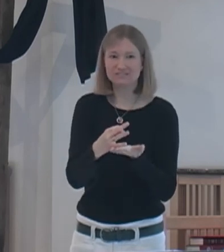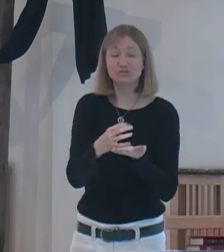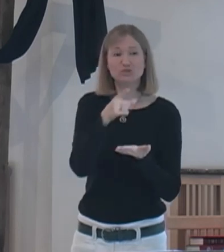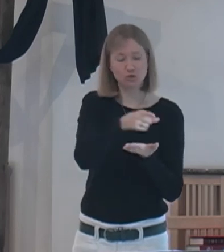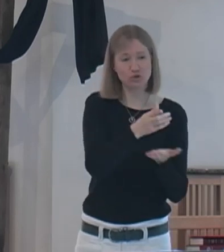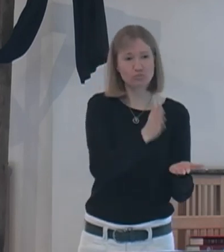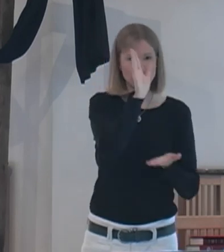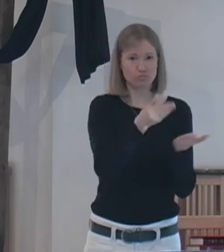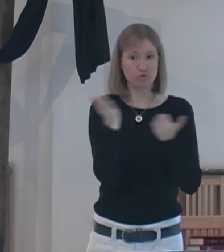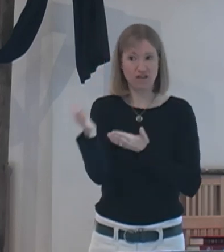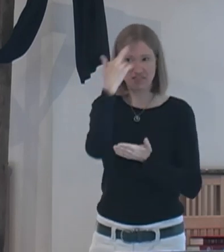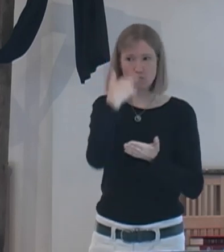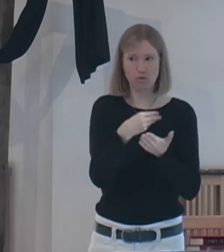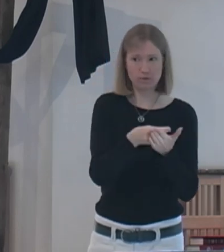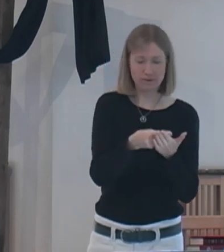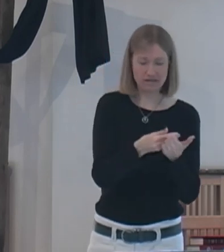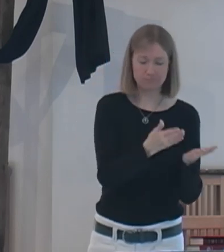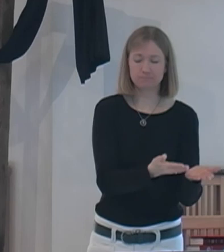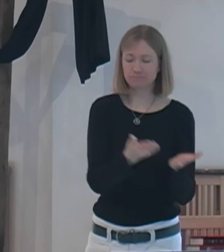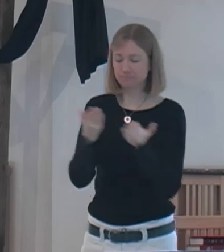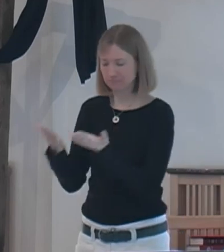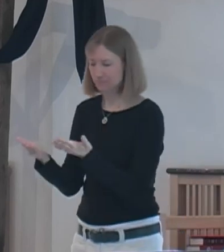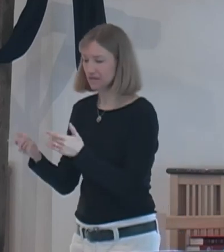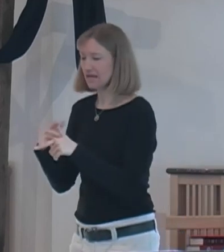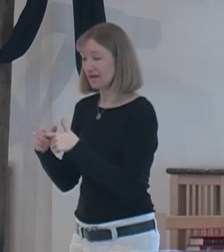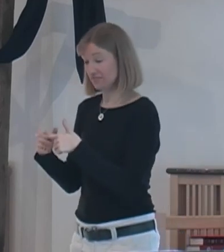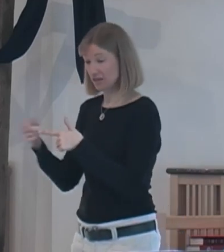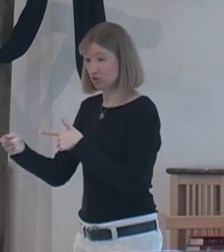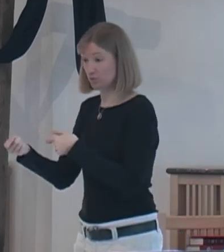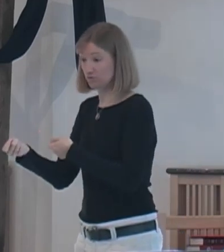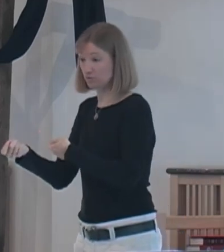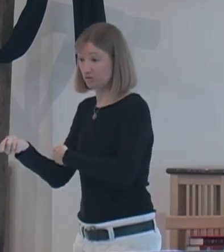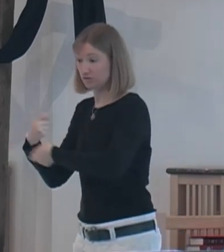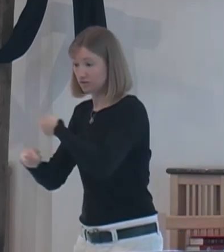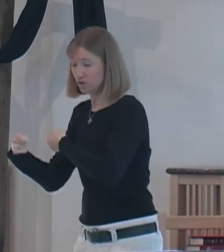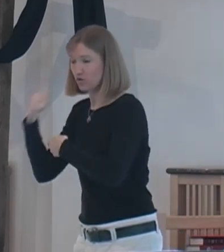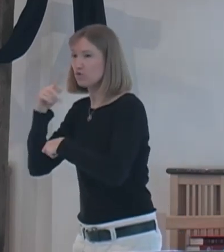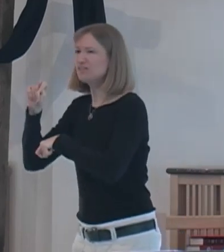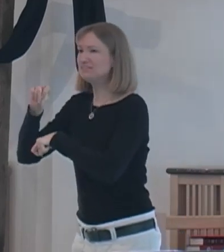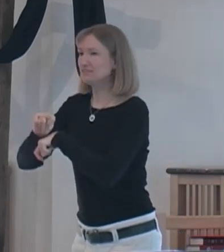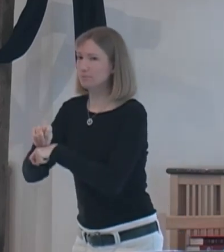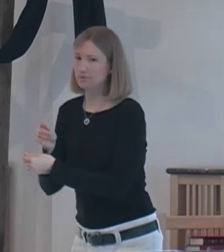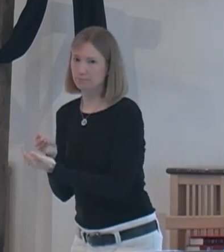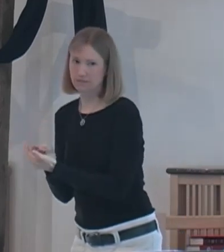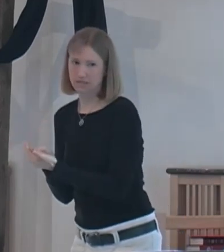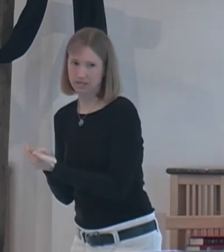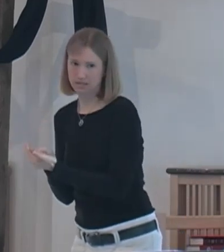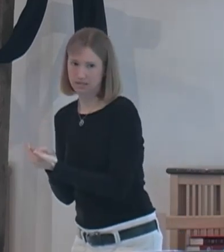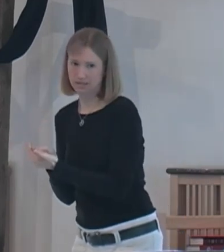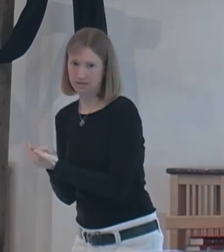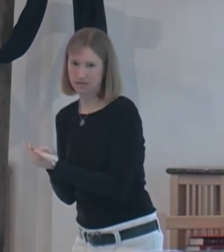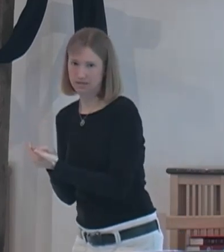it for the temple money. For a small fee, of course. But then you could go ahead and present that